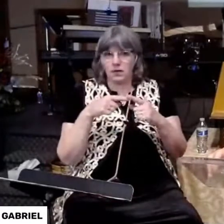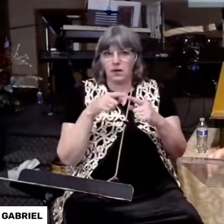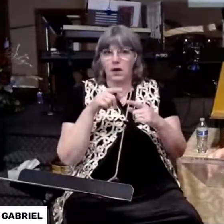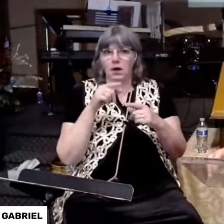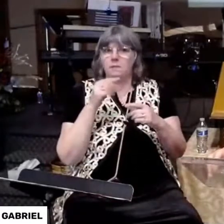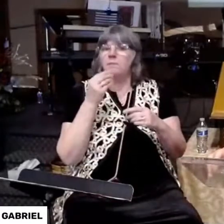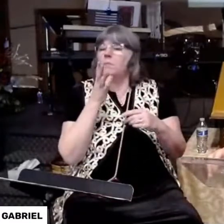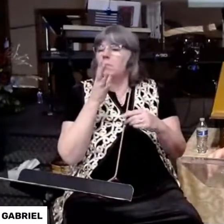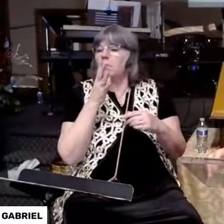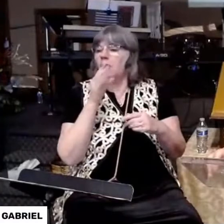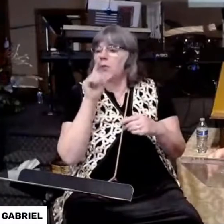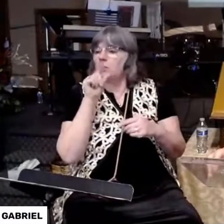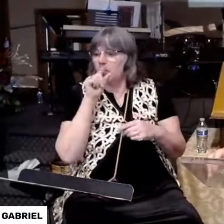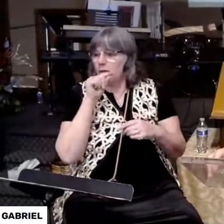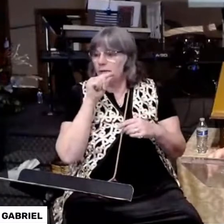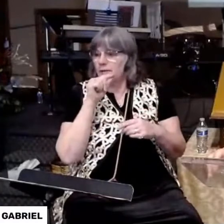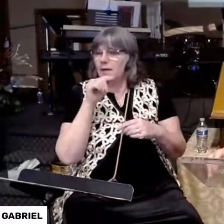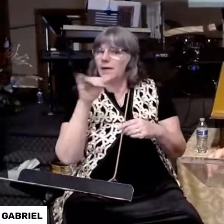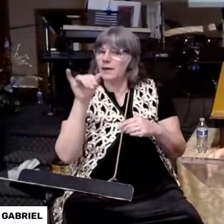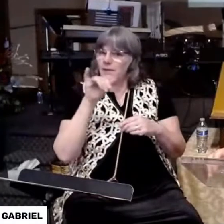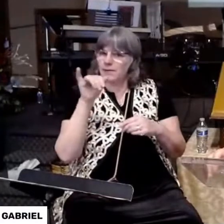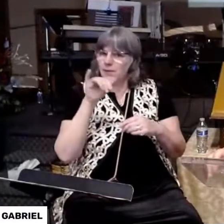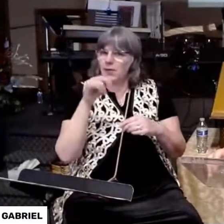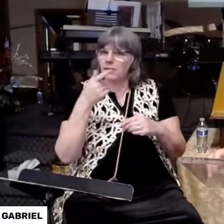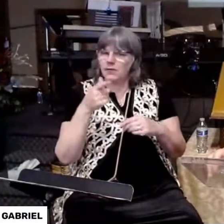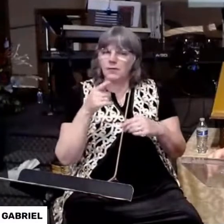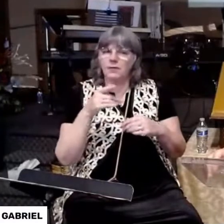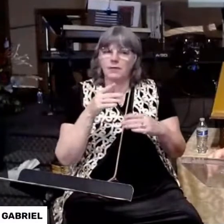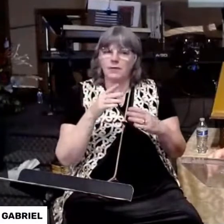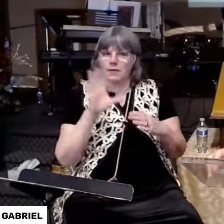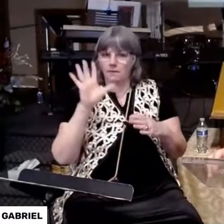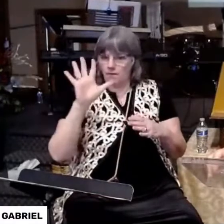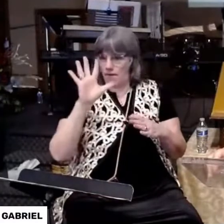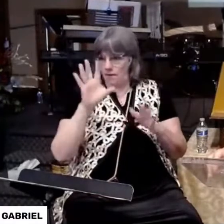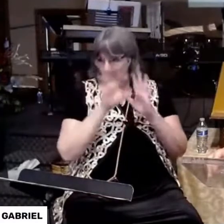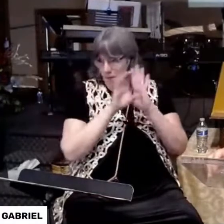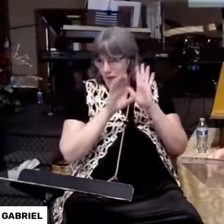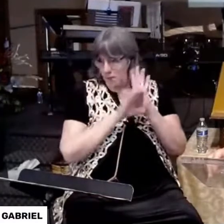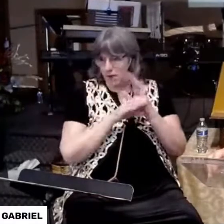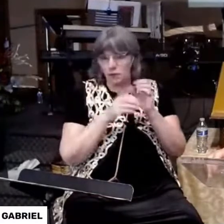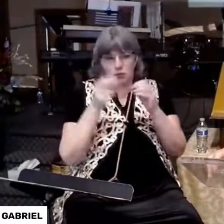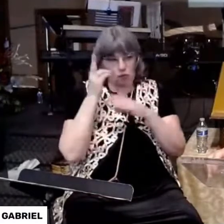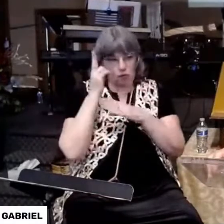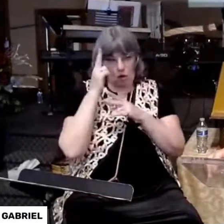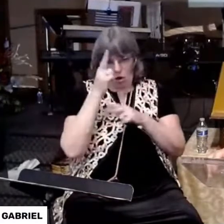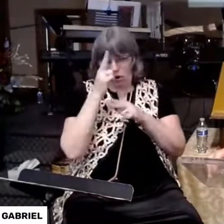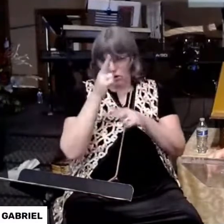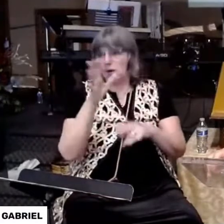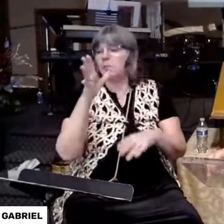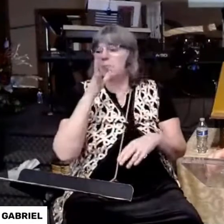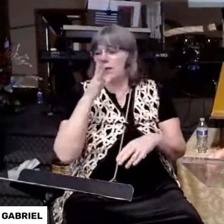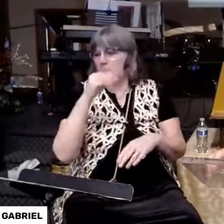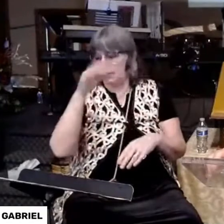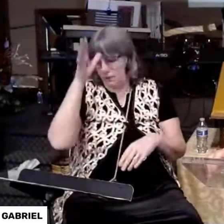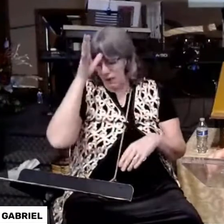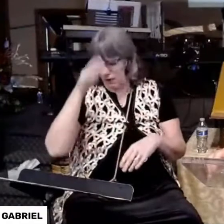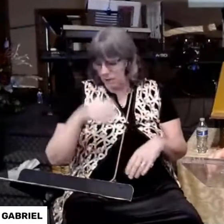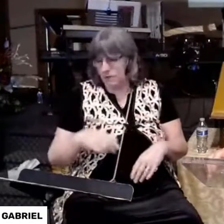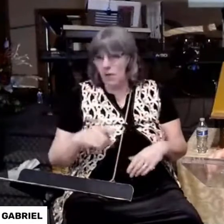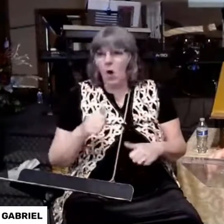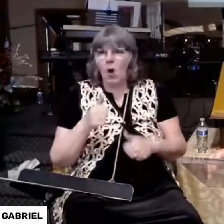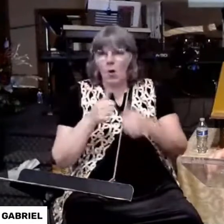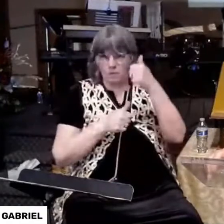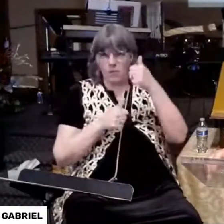love and honor your mother and father. Most commandments come, do this, don't do that,